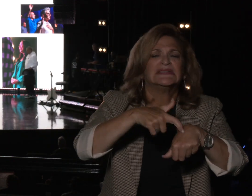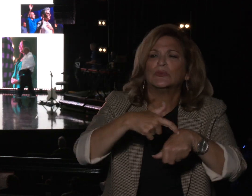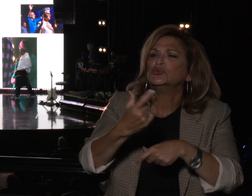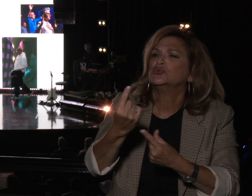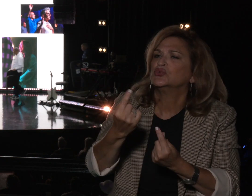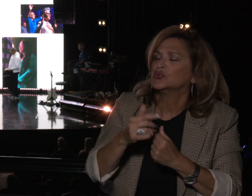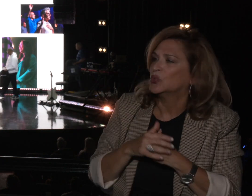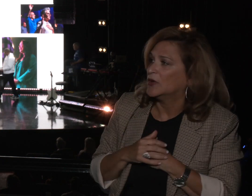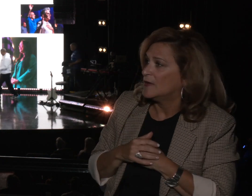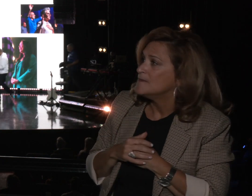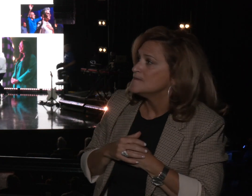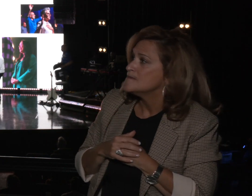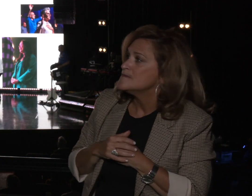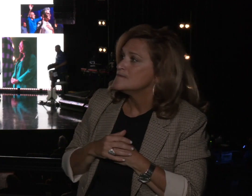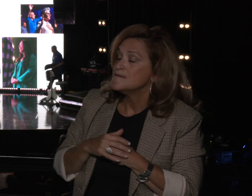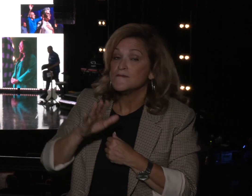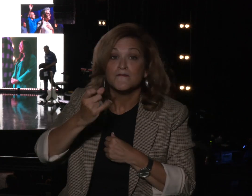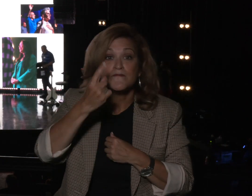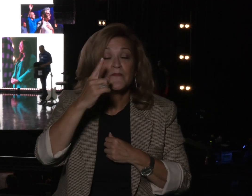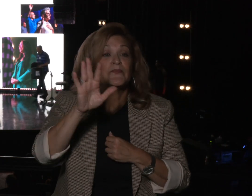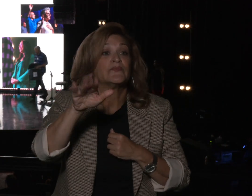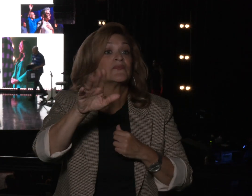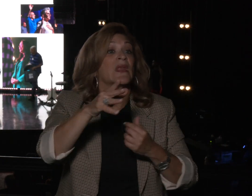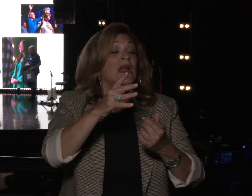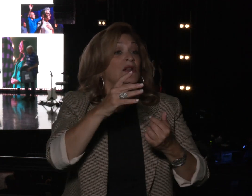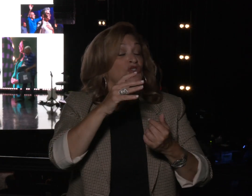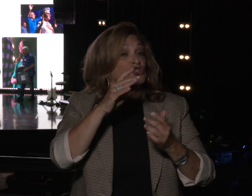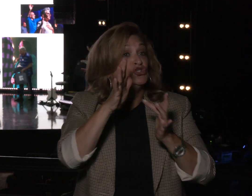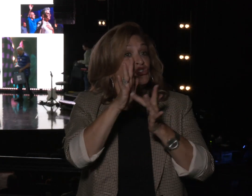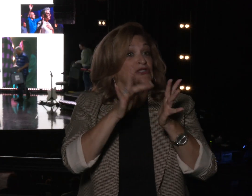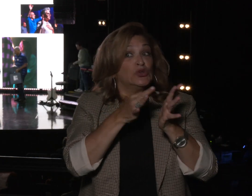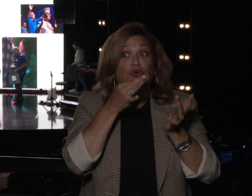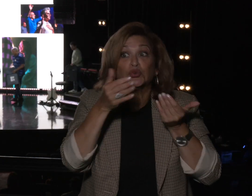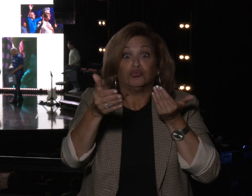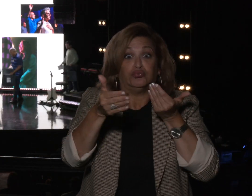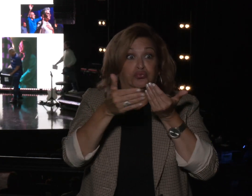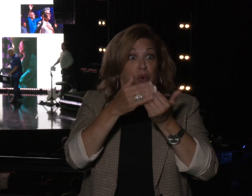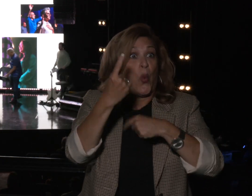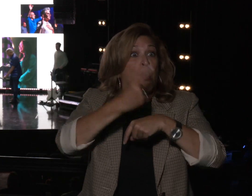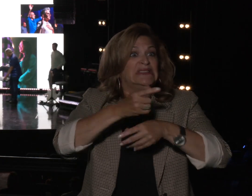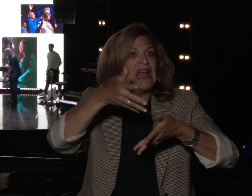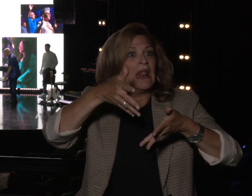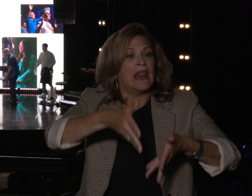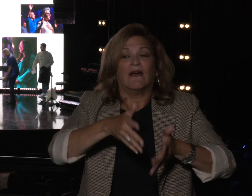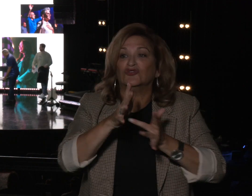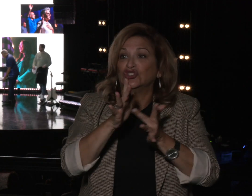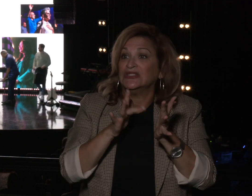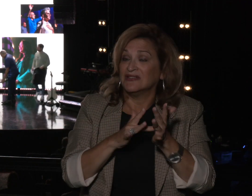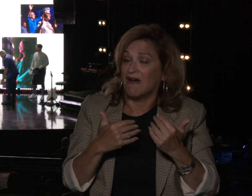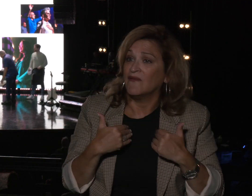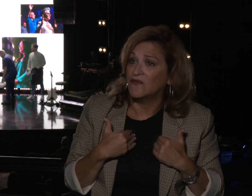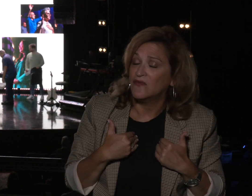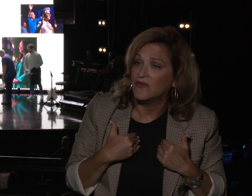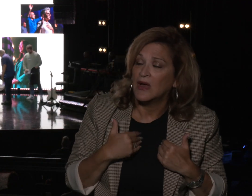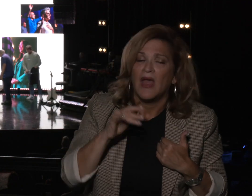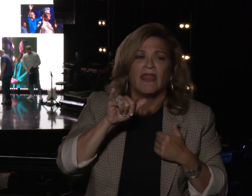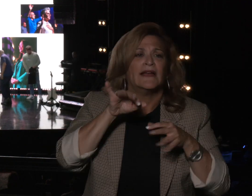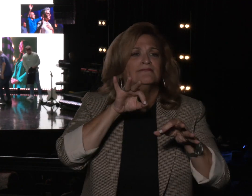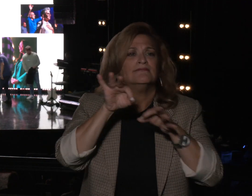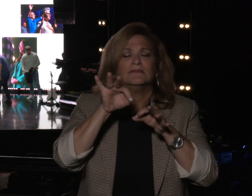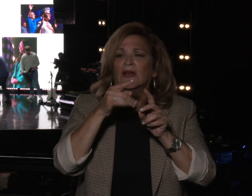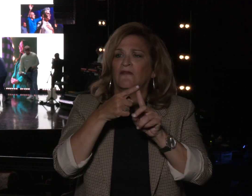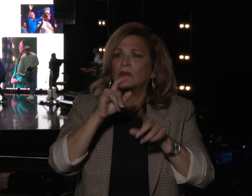the last 24 hours of Jesus' life in John chapters 12 through 18. The sermon series is called